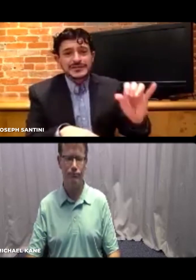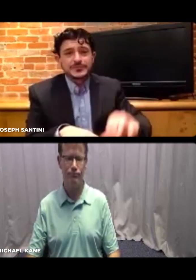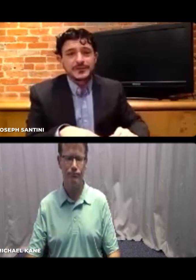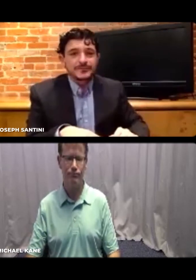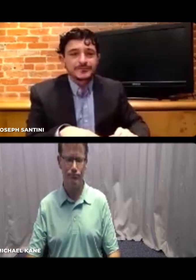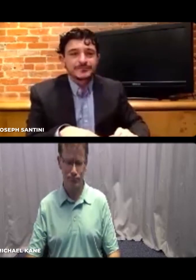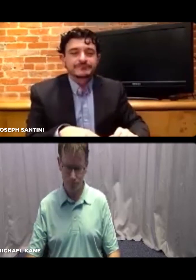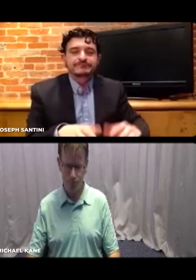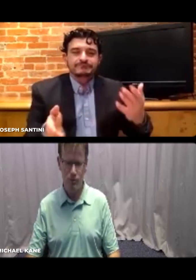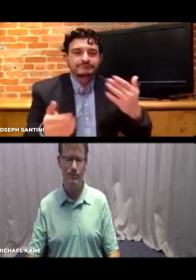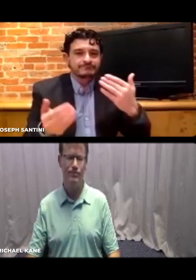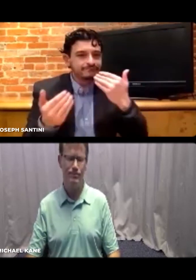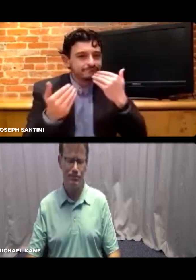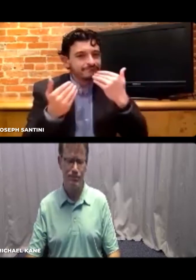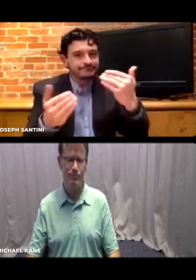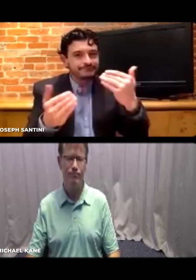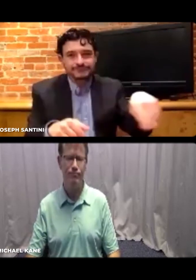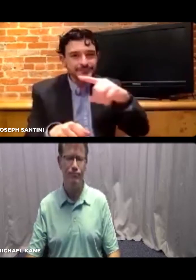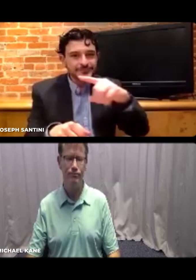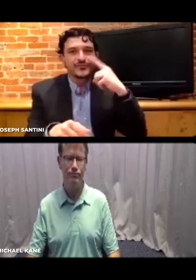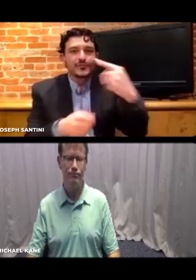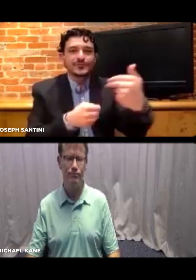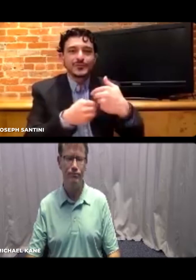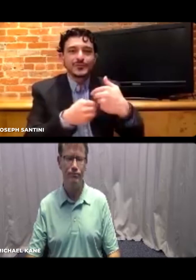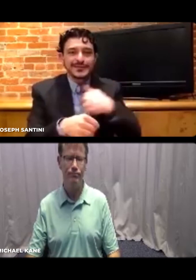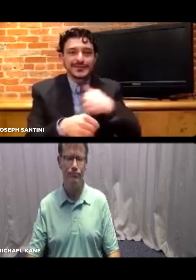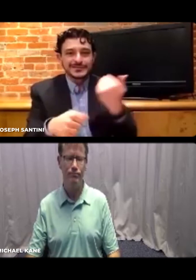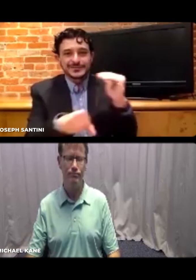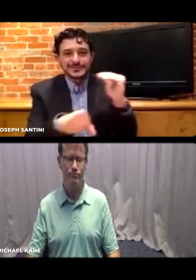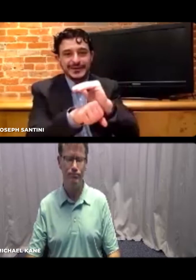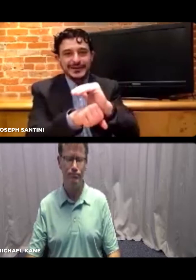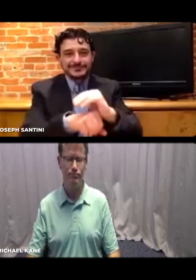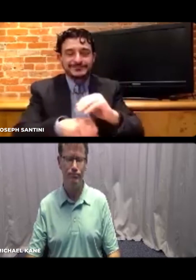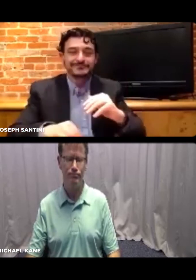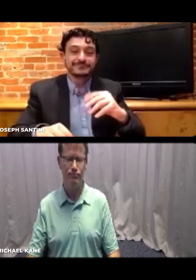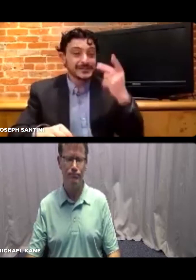can share this information with your deaf students. Thank you all,